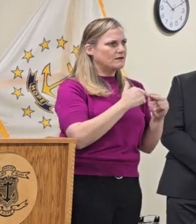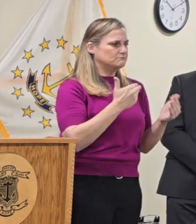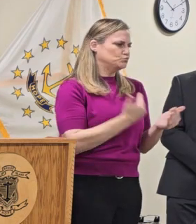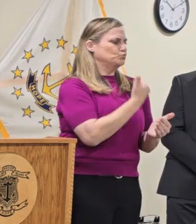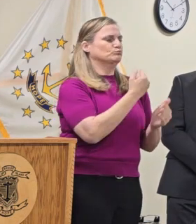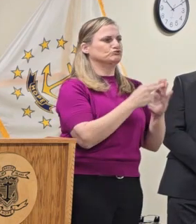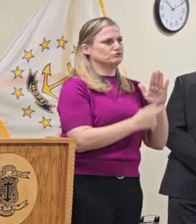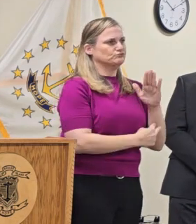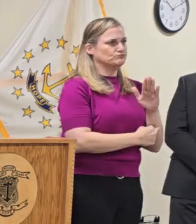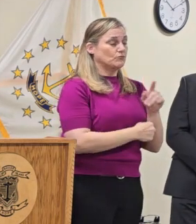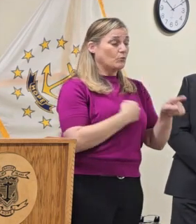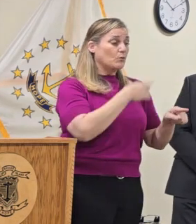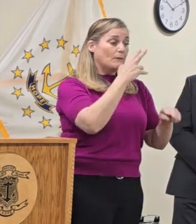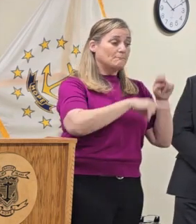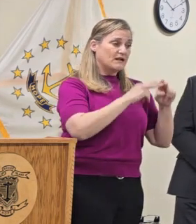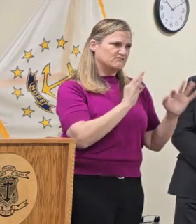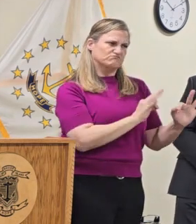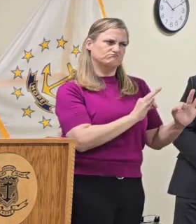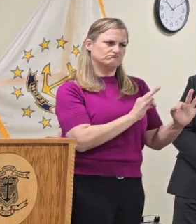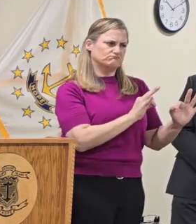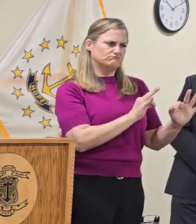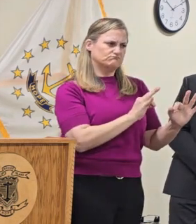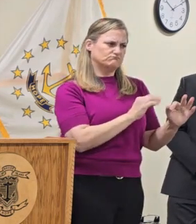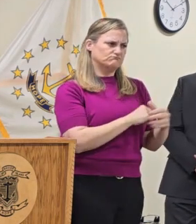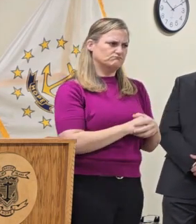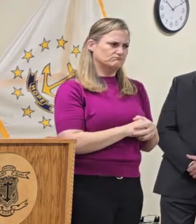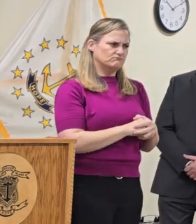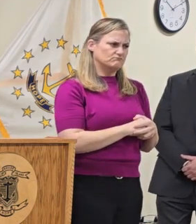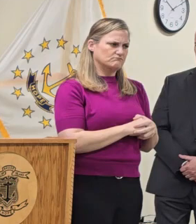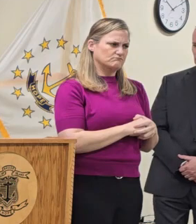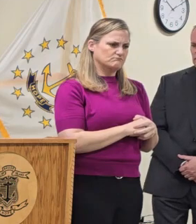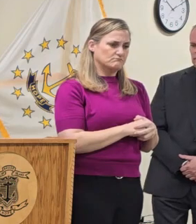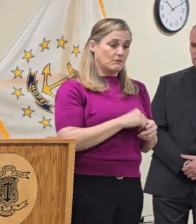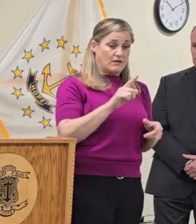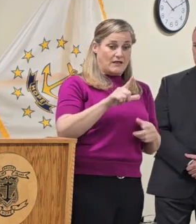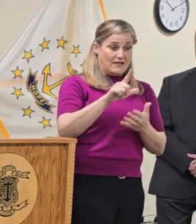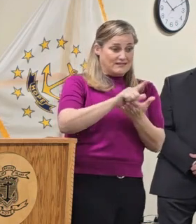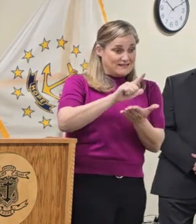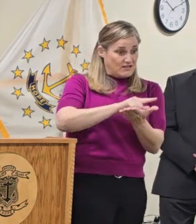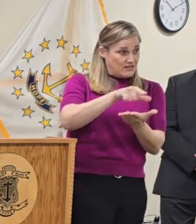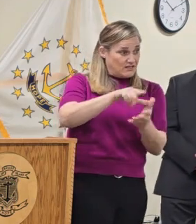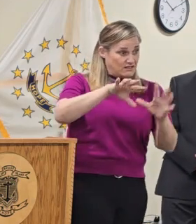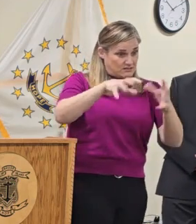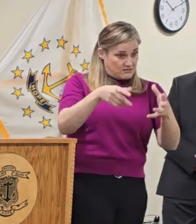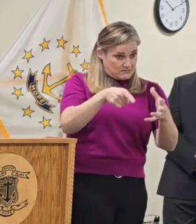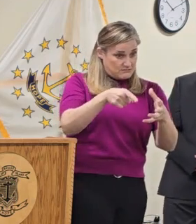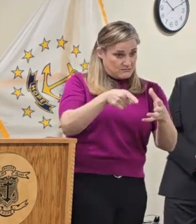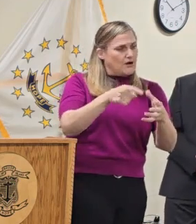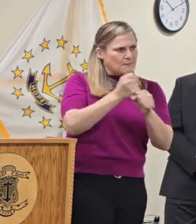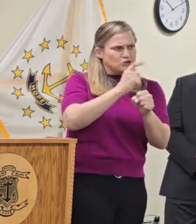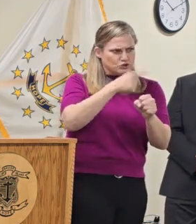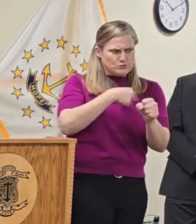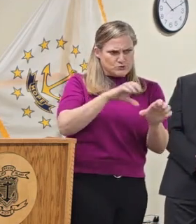invite both Max and John to the podium to offer some brief remarks.